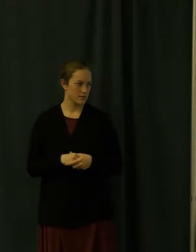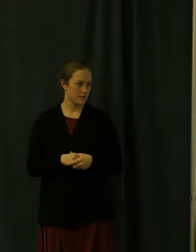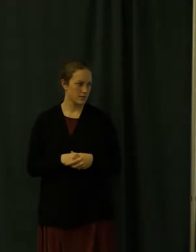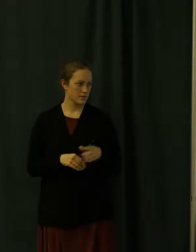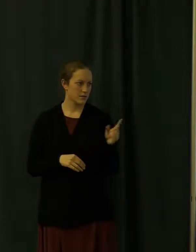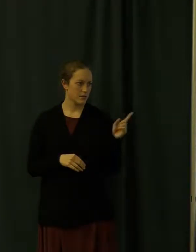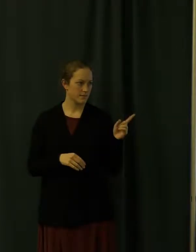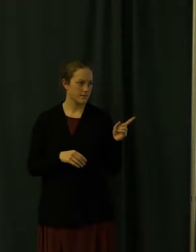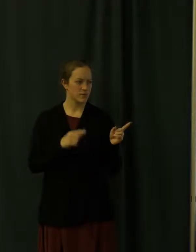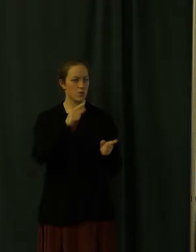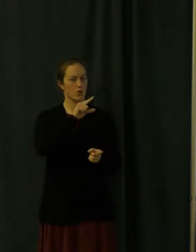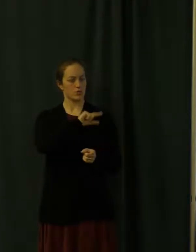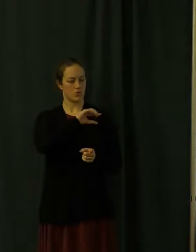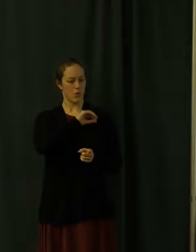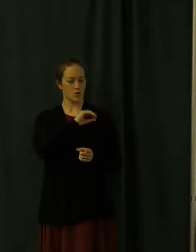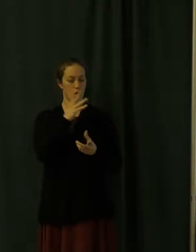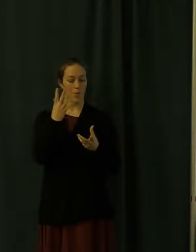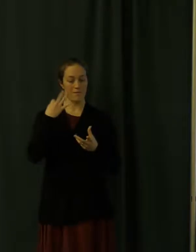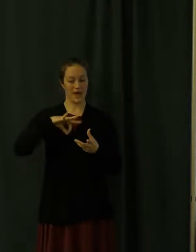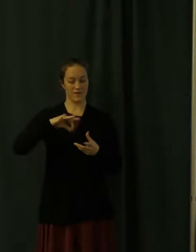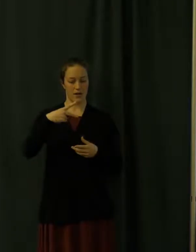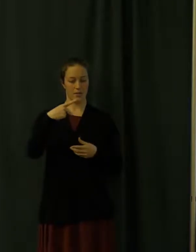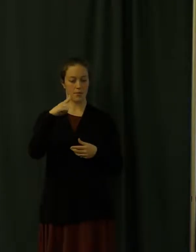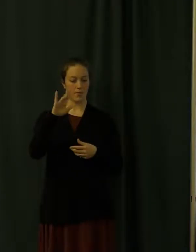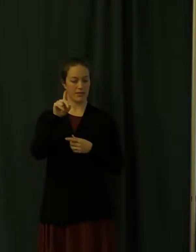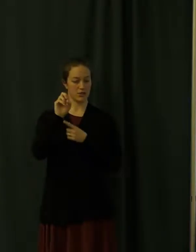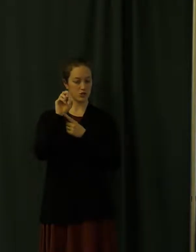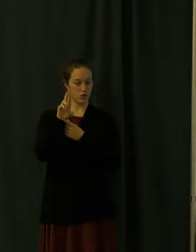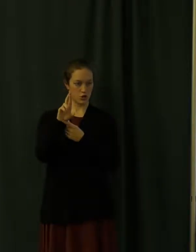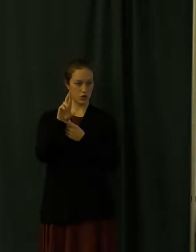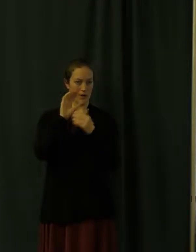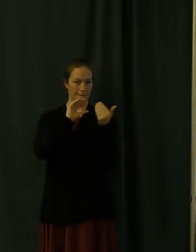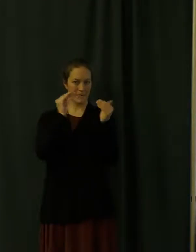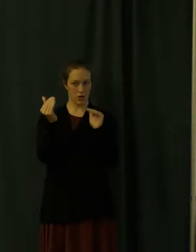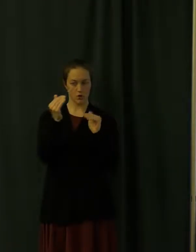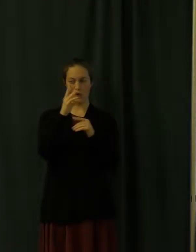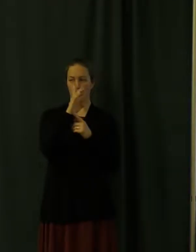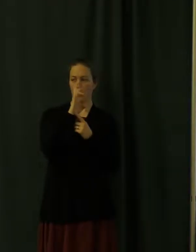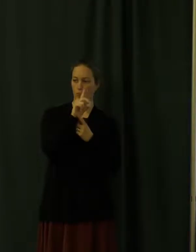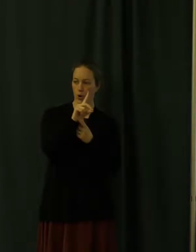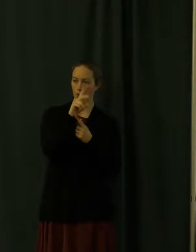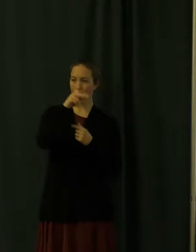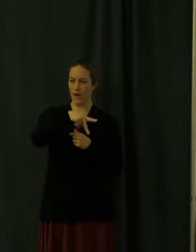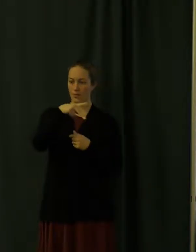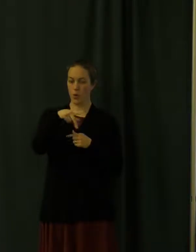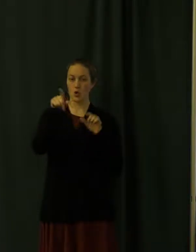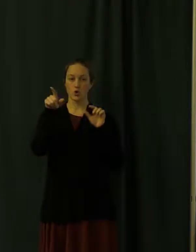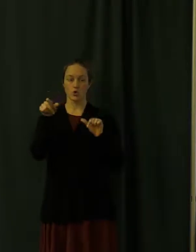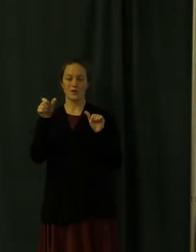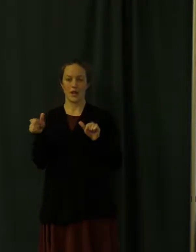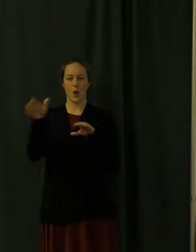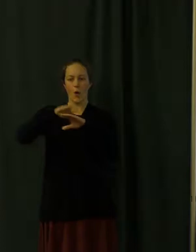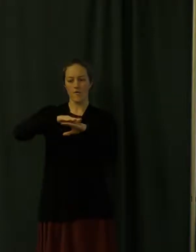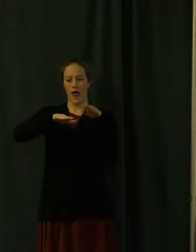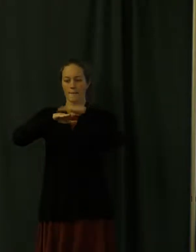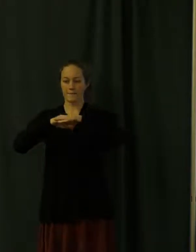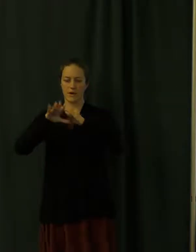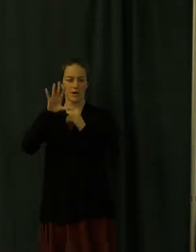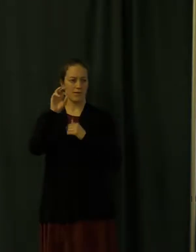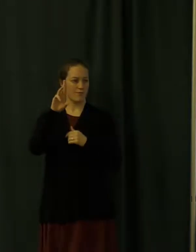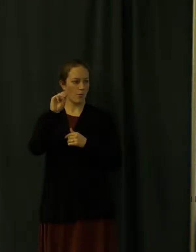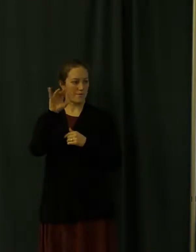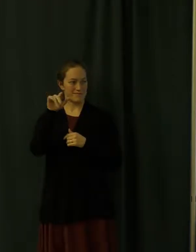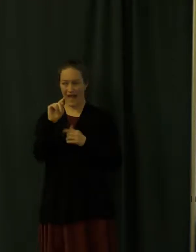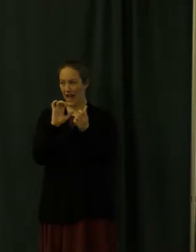Yeah. The benefit of Publisher, as opposed to like Word or PowerPoint for that, is that you can overlap and format how you want to, and it's